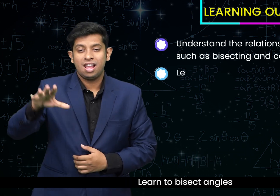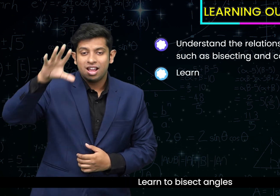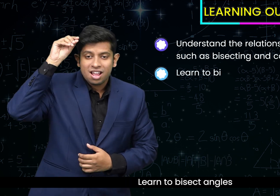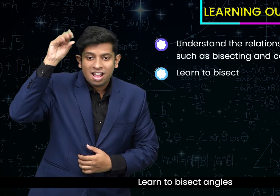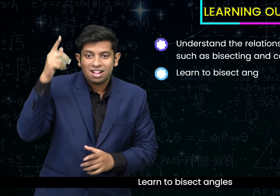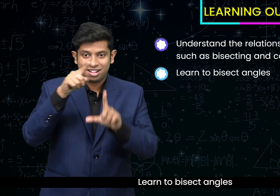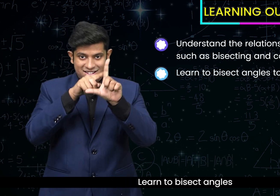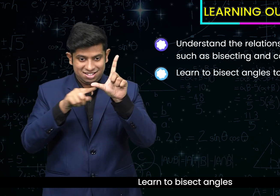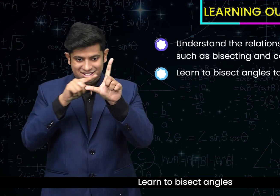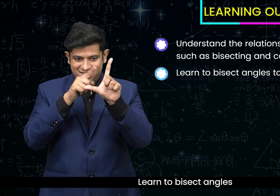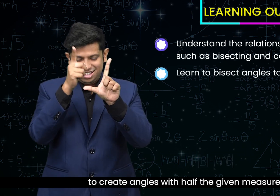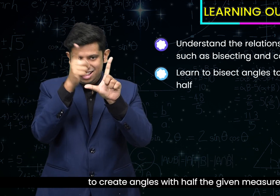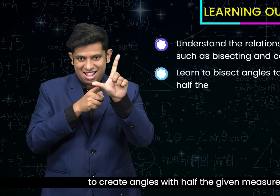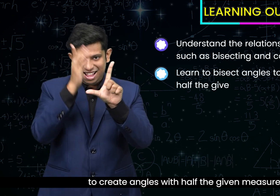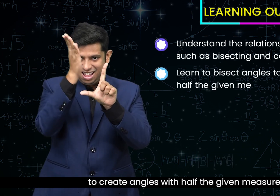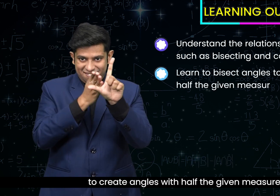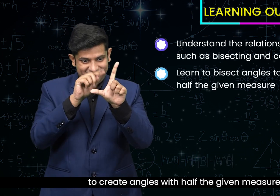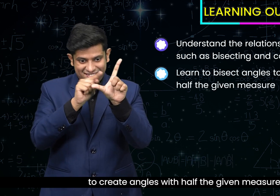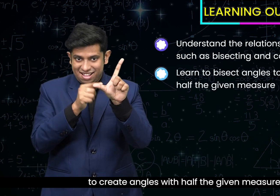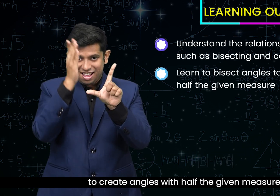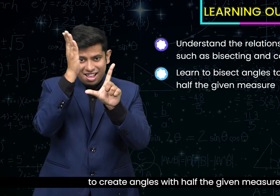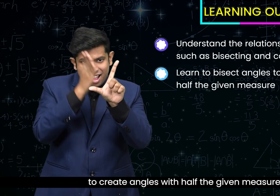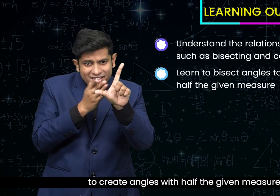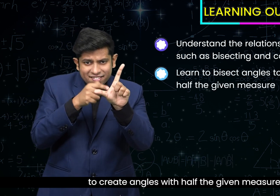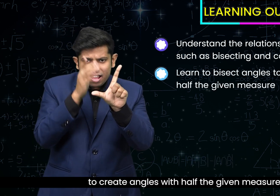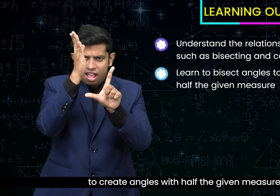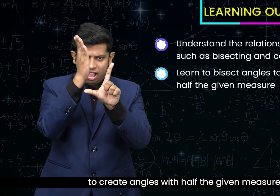Learn to bisect angles to create angles with half the given measure.